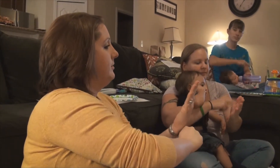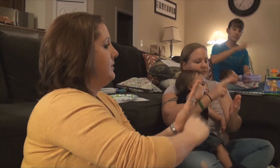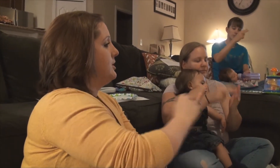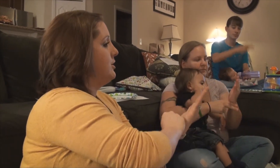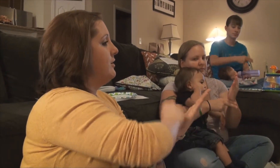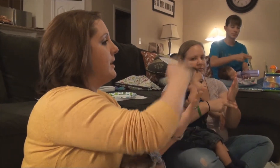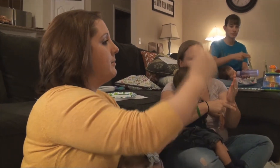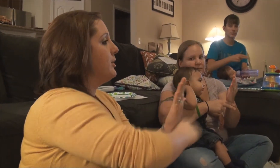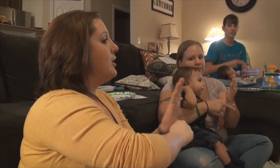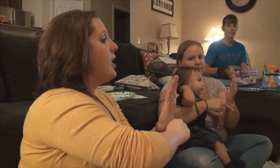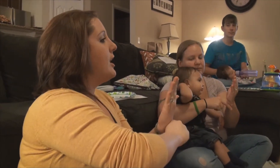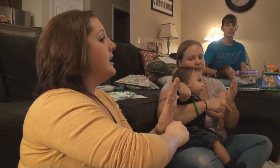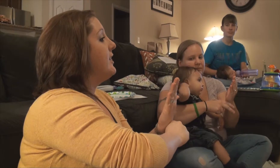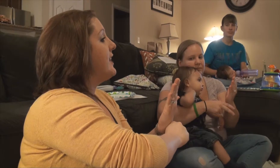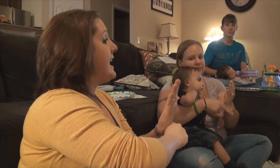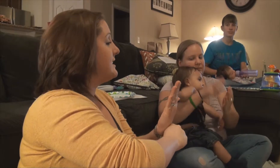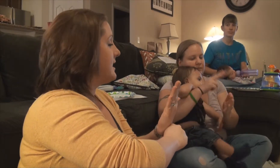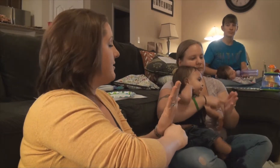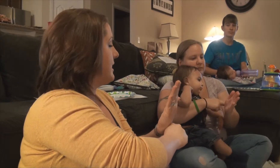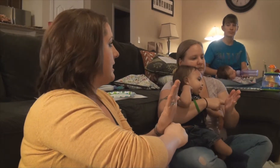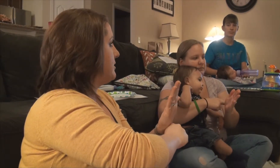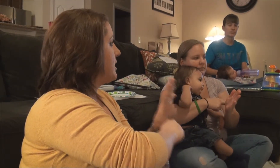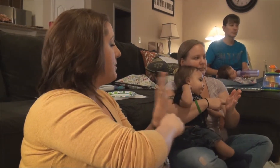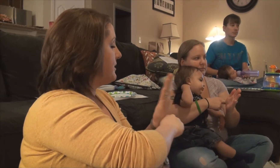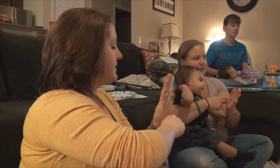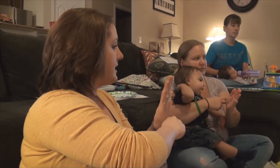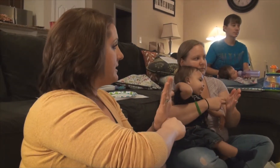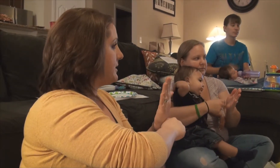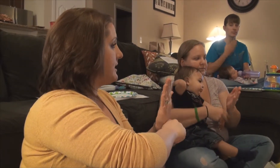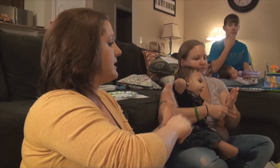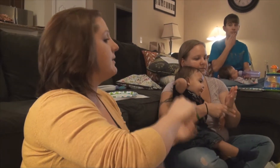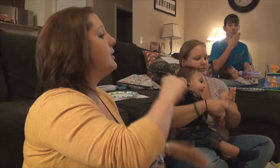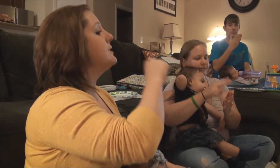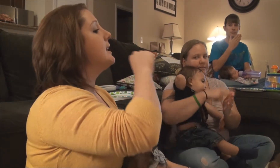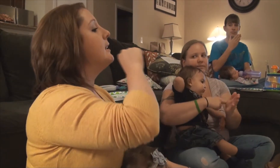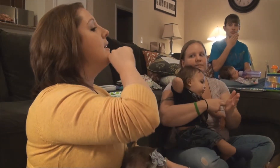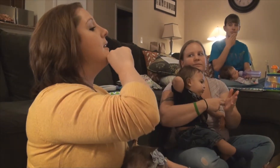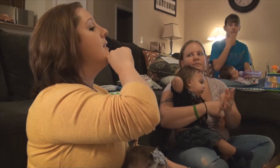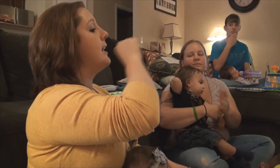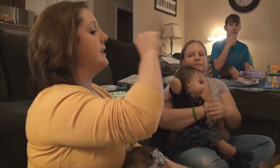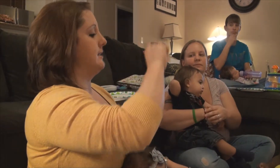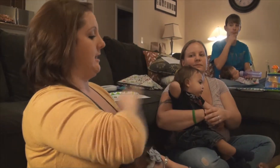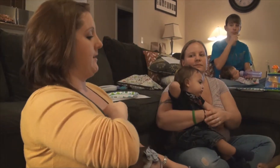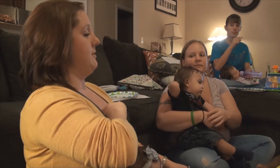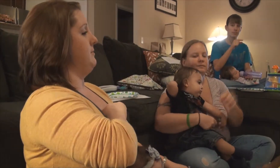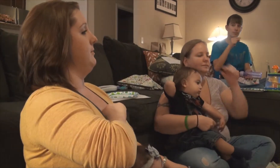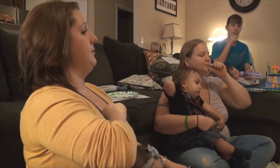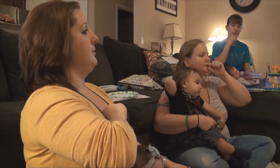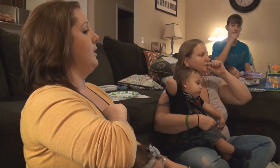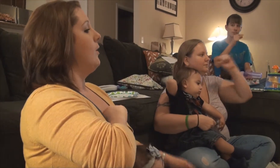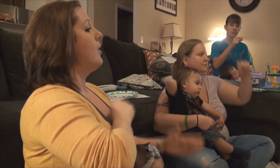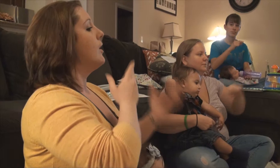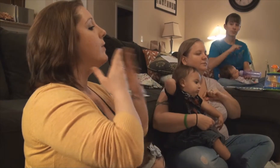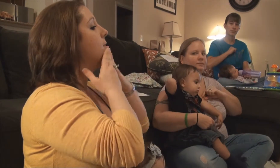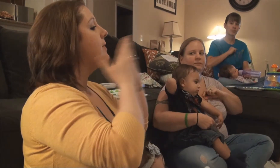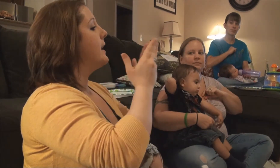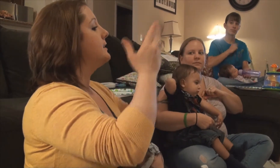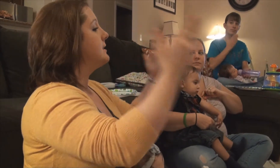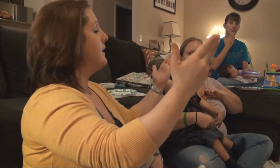So, November on Thanksgiving. Now, there's a couple different signs for Thanksgiving. You sign Thanksgiving or Thanksgiving.